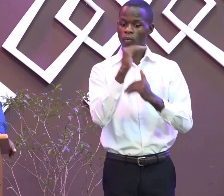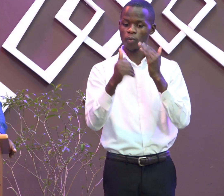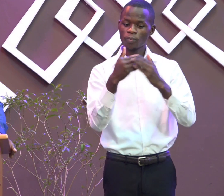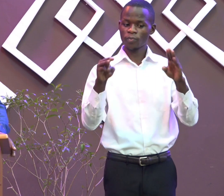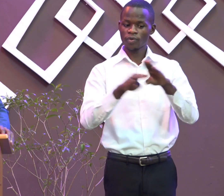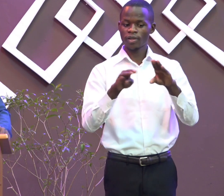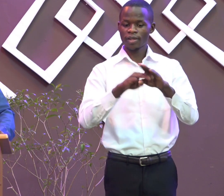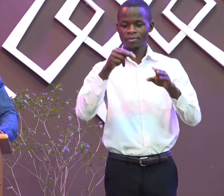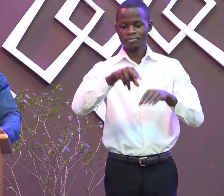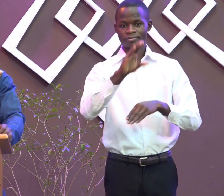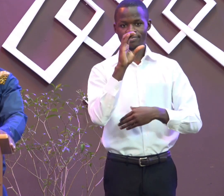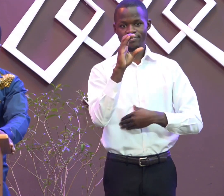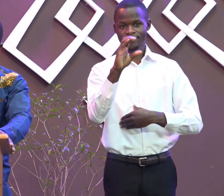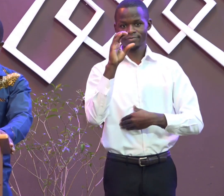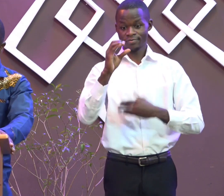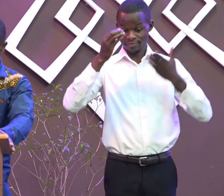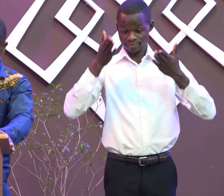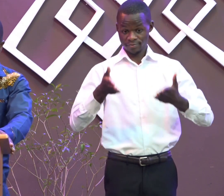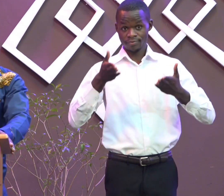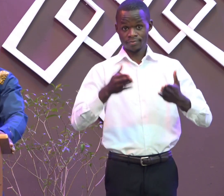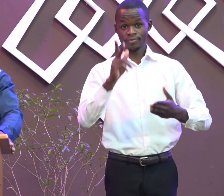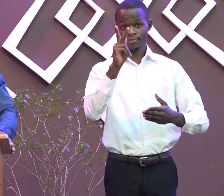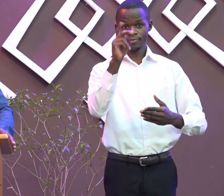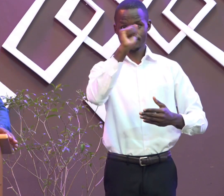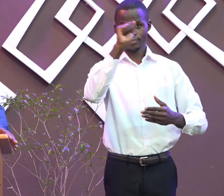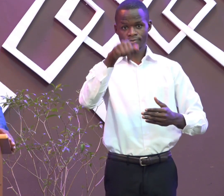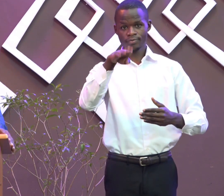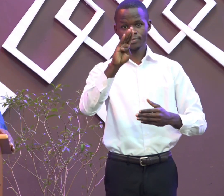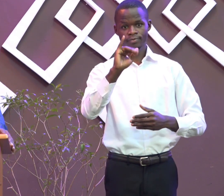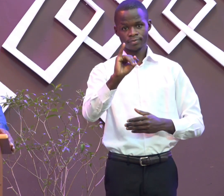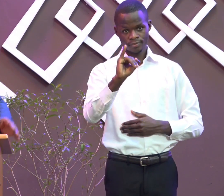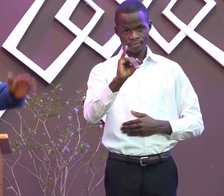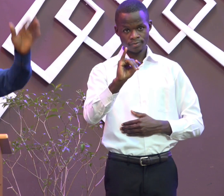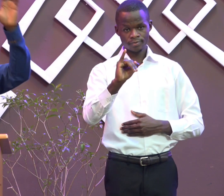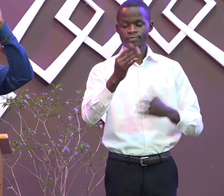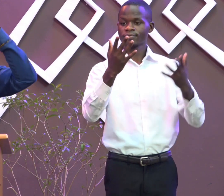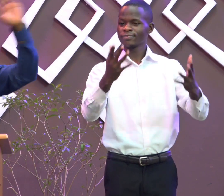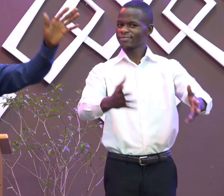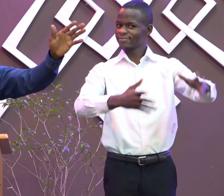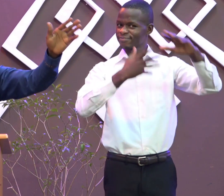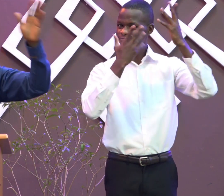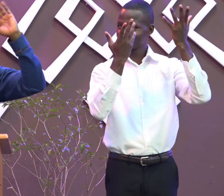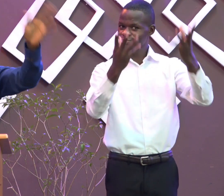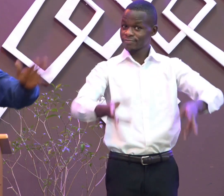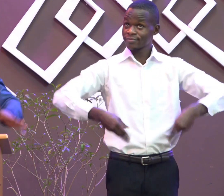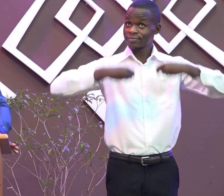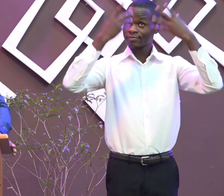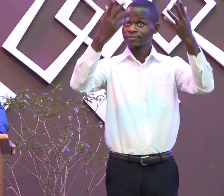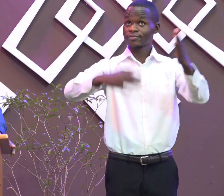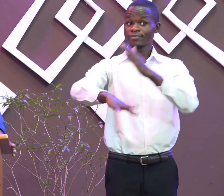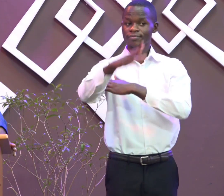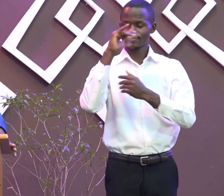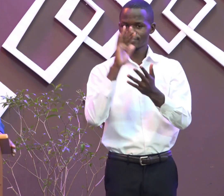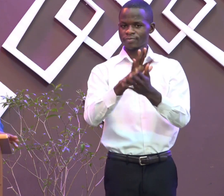ba UCC Kasubi. So all members of UCC Kasubi tuwe Katonda ekitiibwa nga tumugulumiza